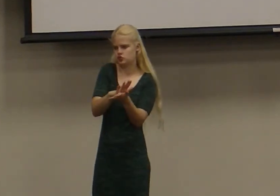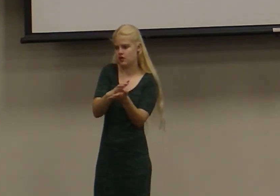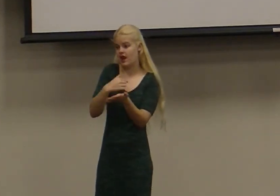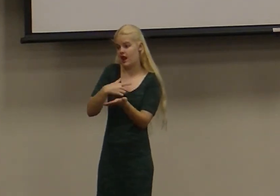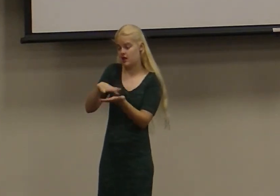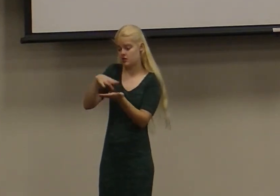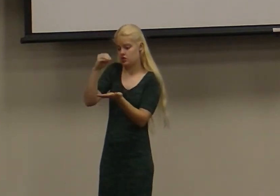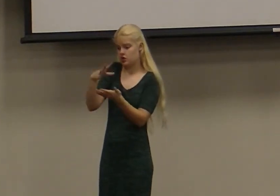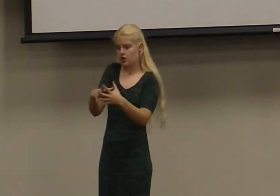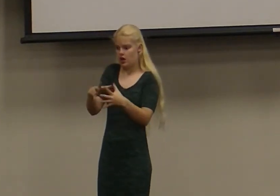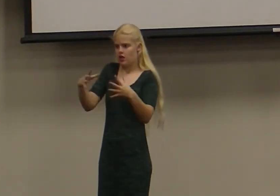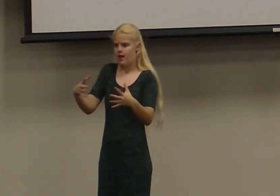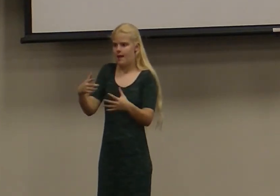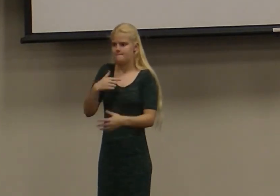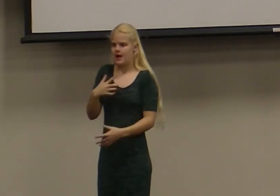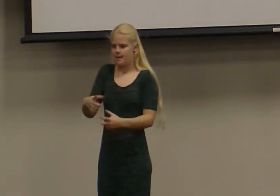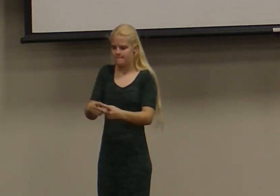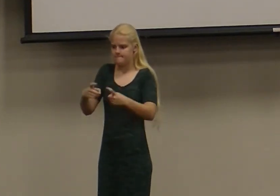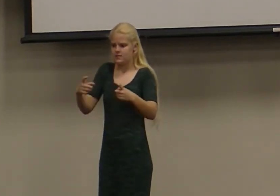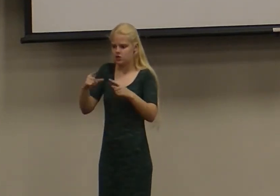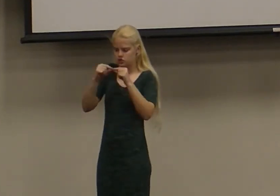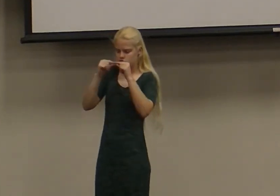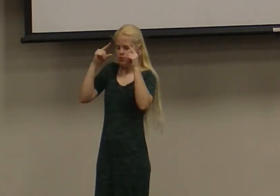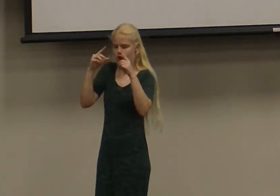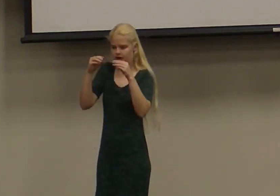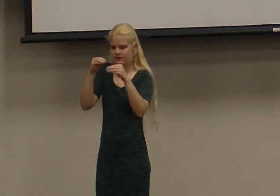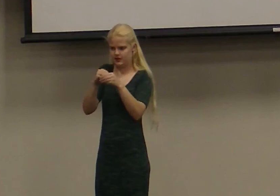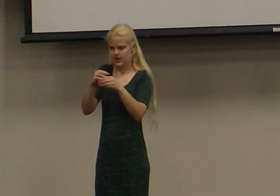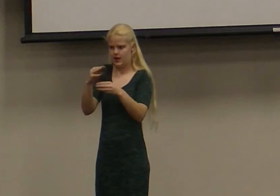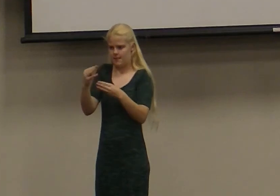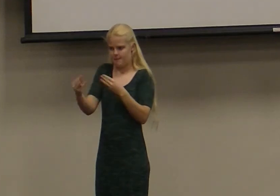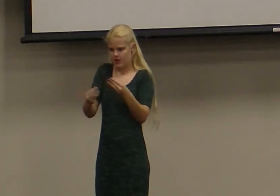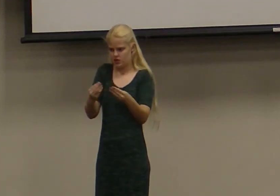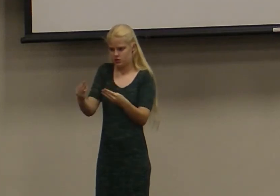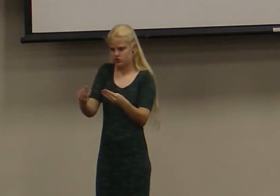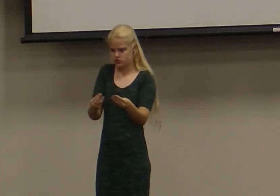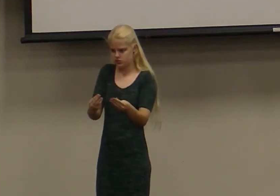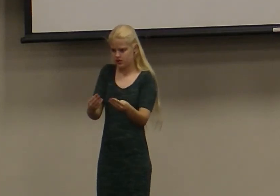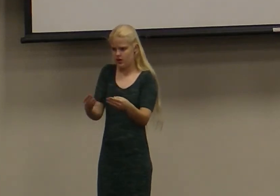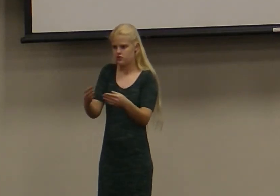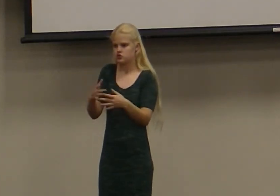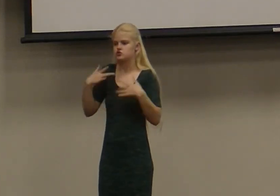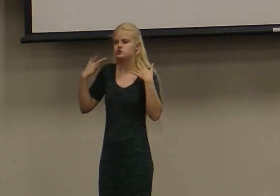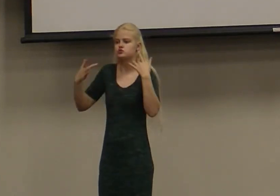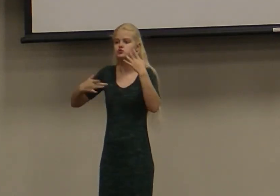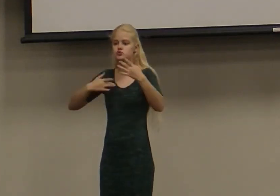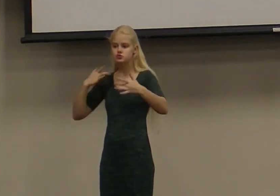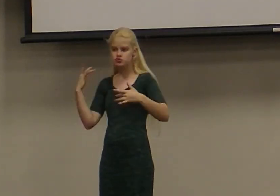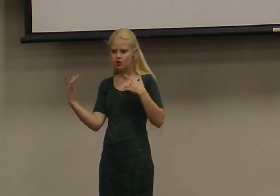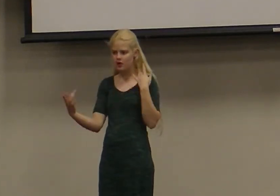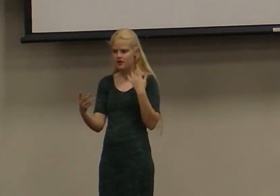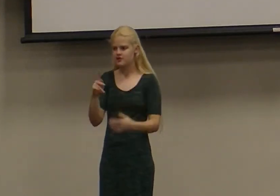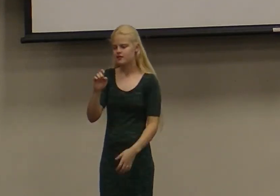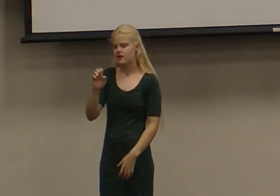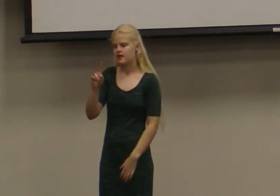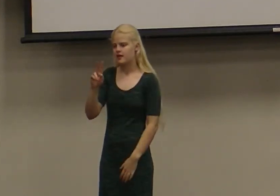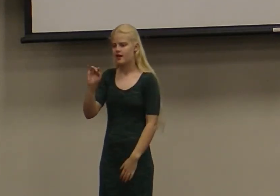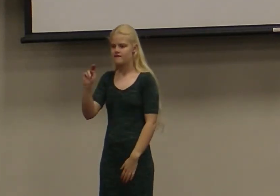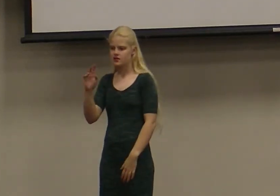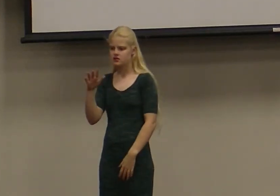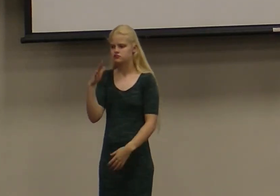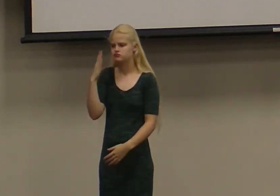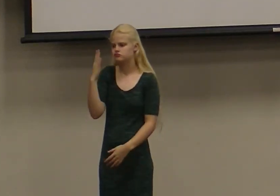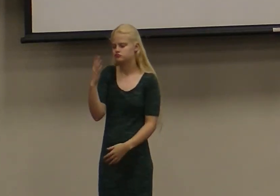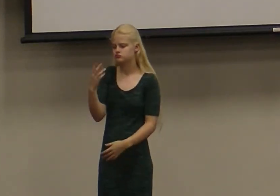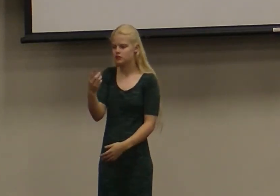My biggest surprise in ministry was the joys that Kevin spoke of this morning and the deep bonds that